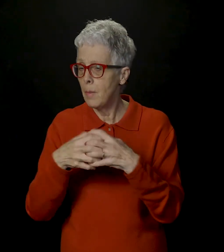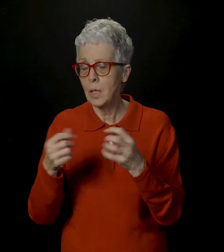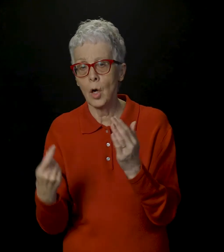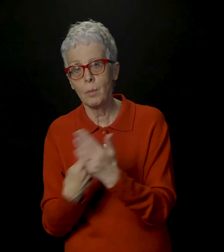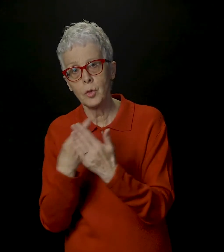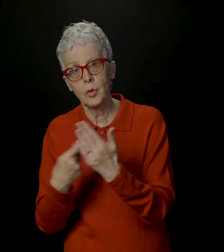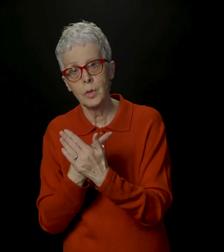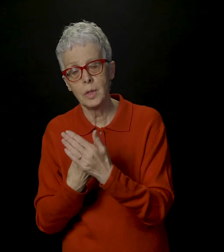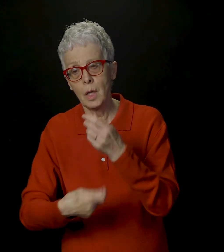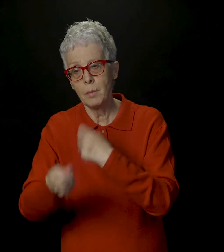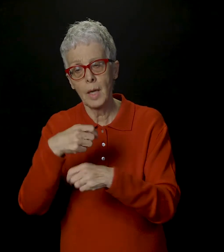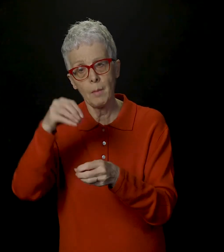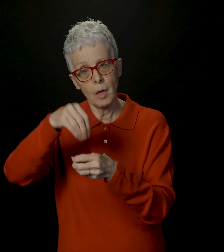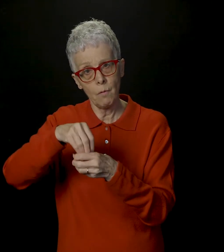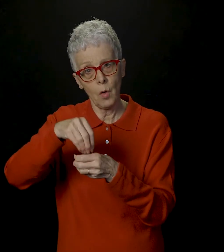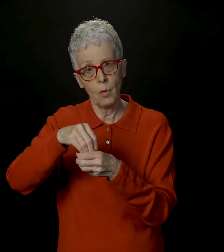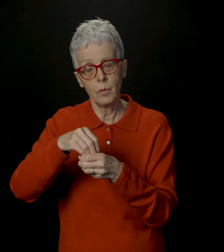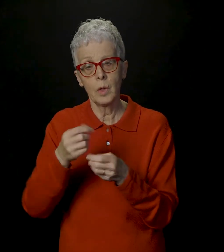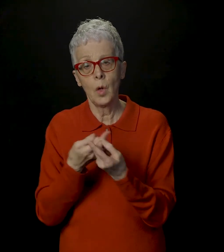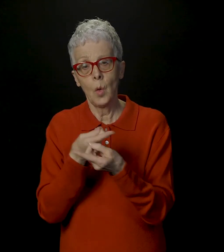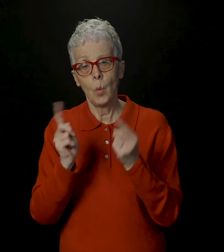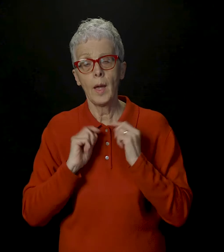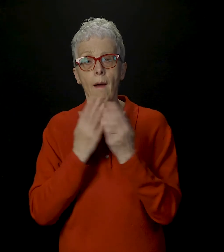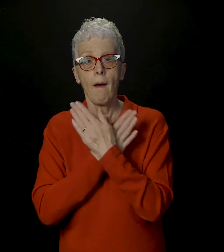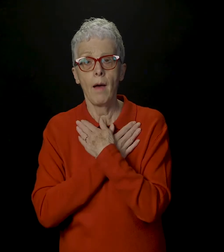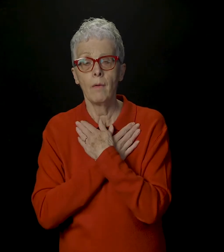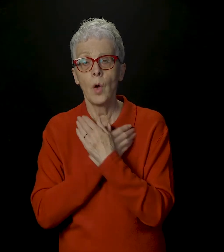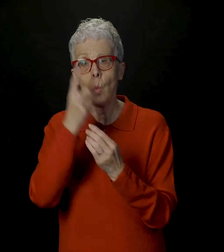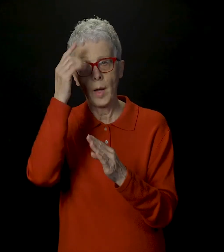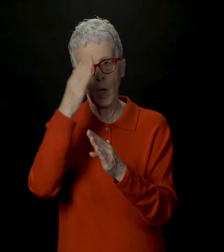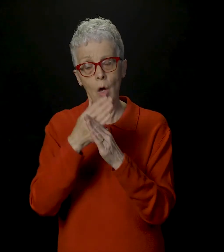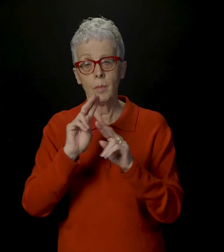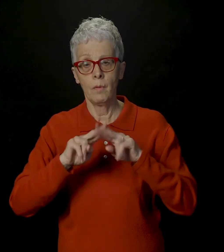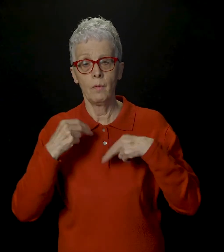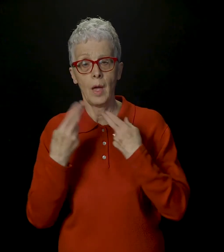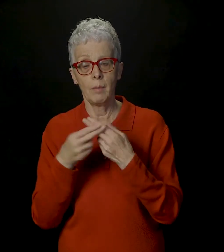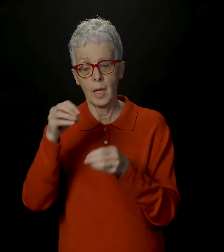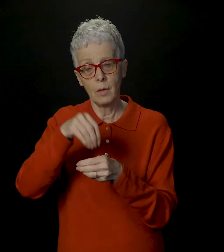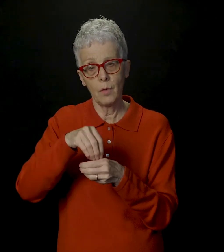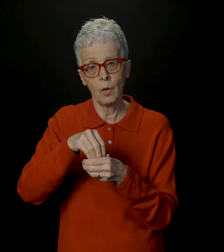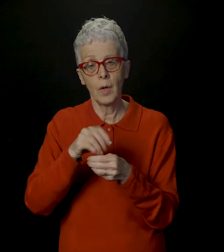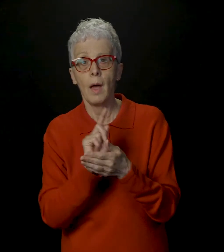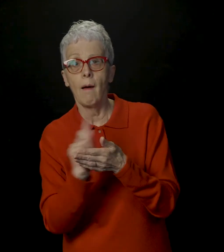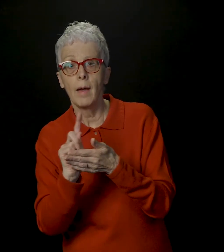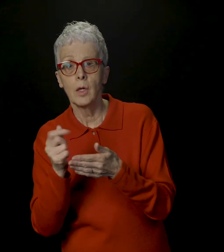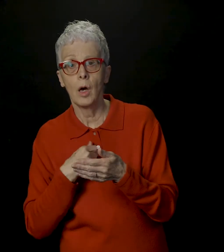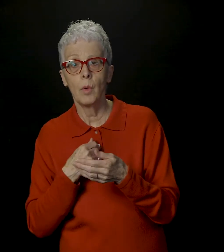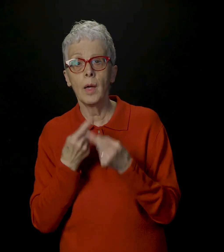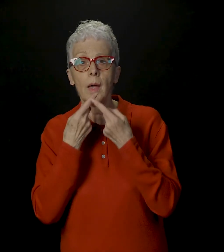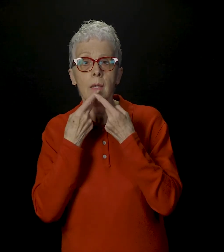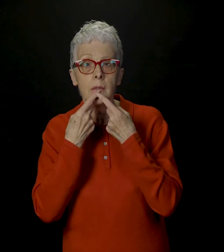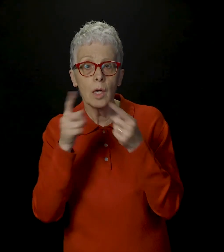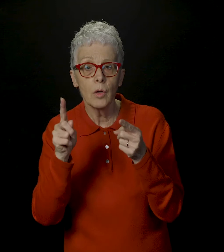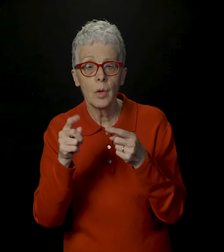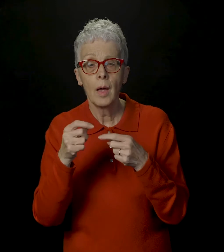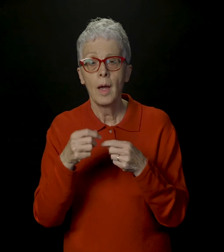opportunities For you to get engaged And we absolutely love Our One Hope family Being a part of it And later on I'll tell you a little bit About some of the